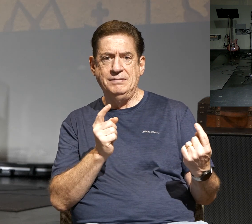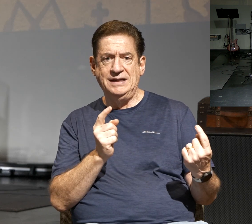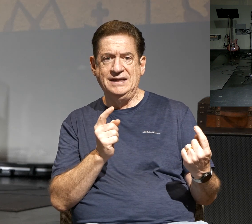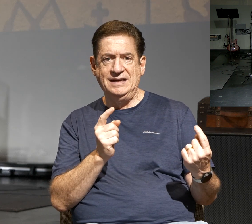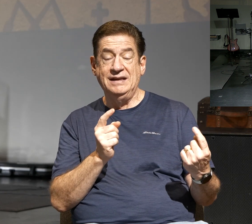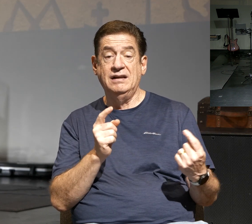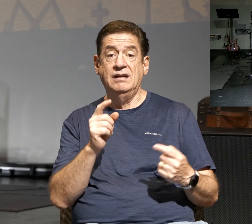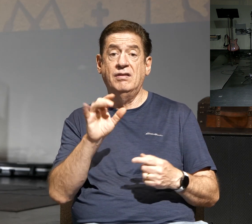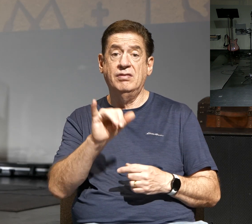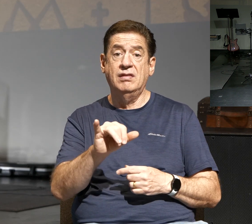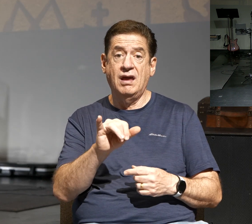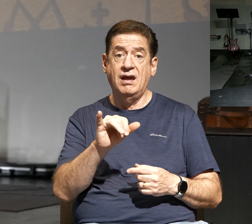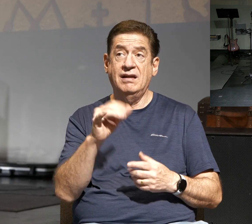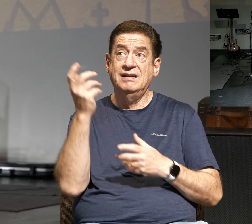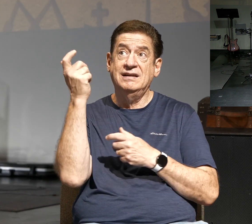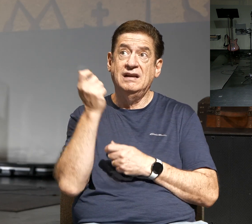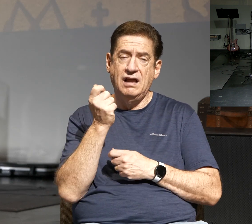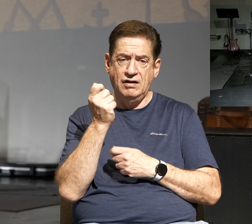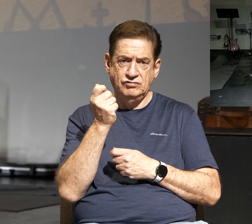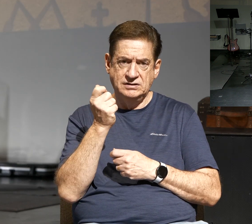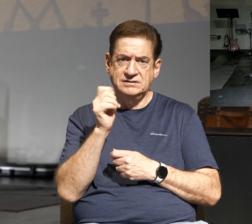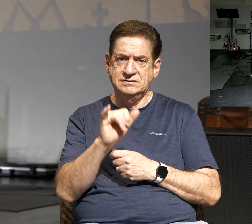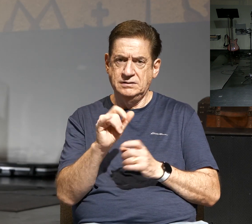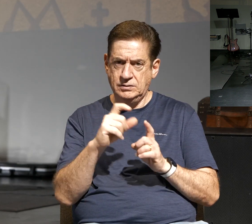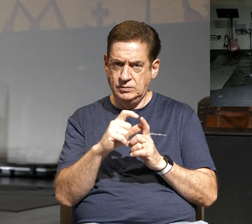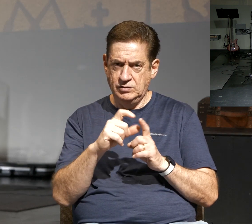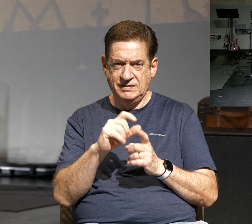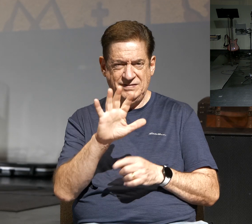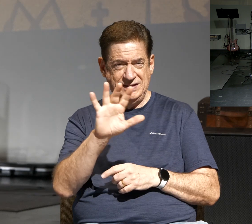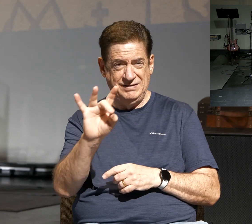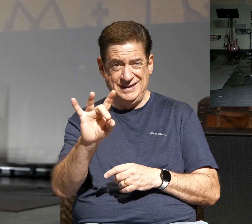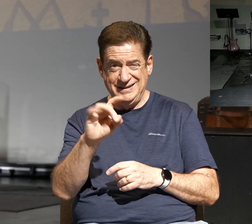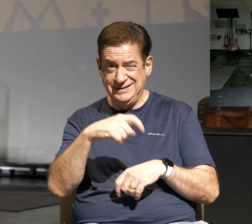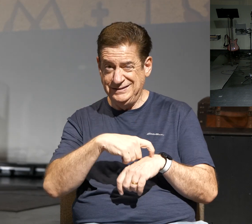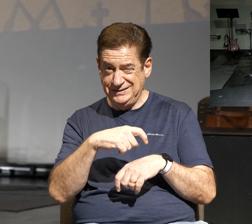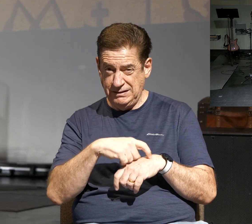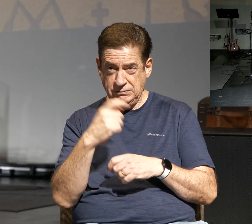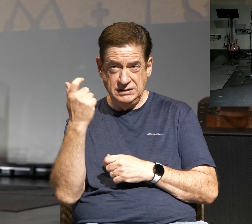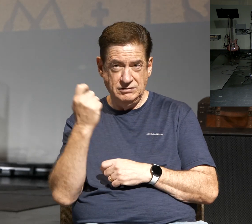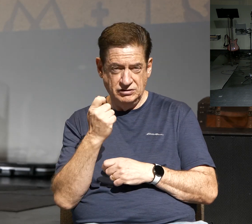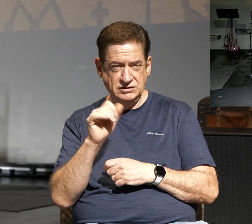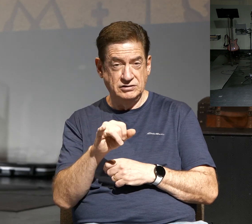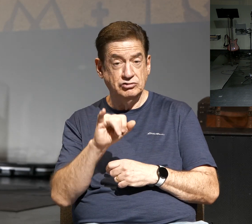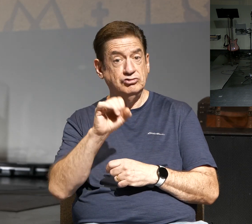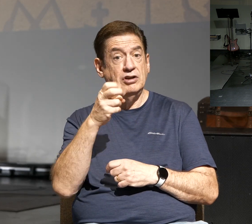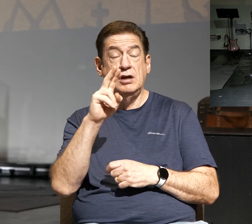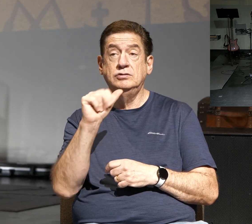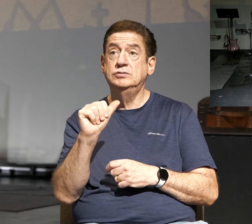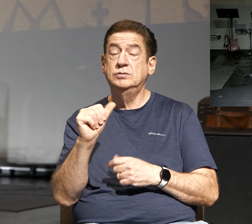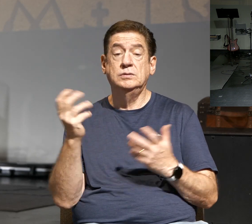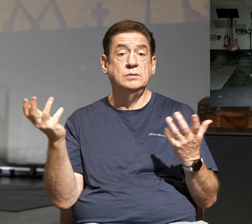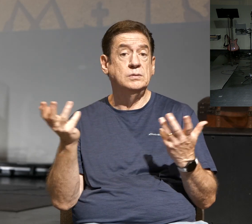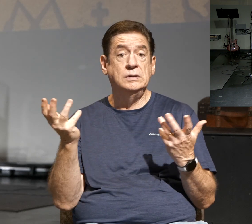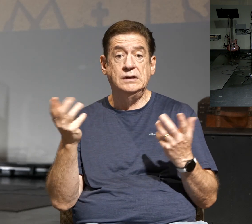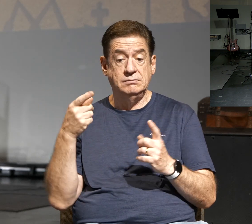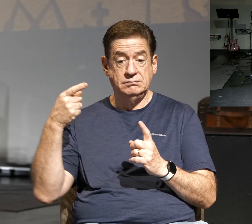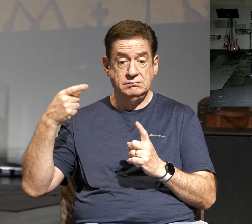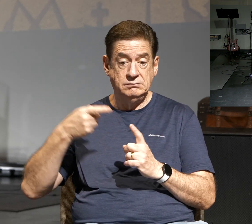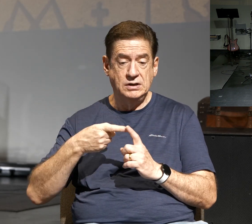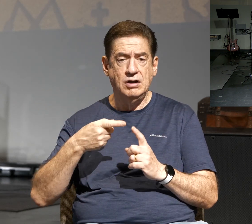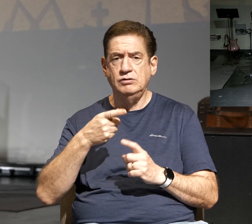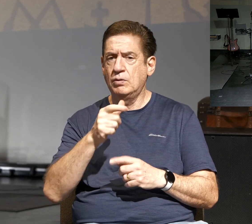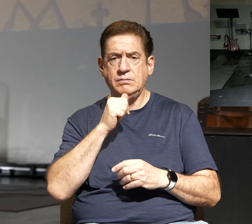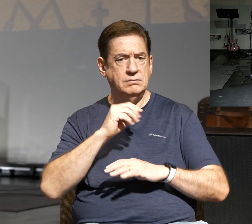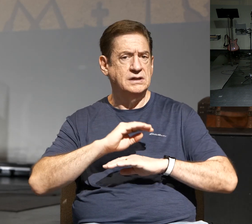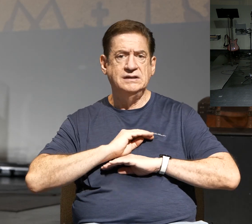The word inheritance is used 58 times in Joshua. The idea behind Joshua is this: don't be content